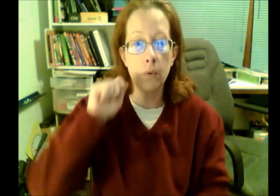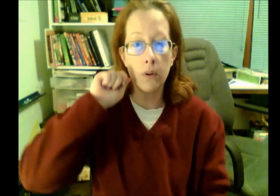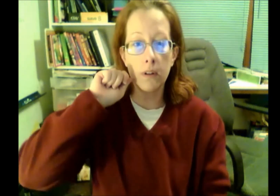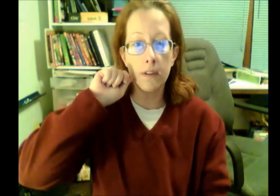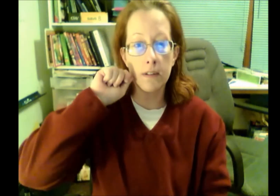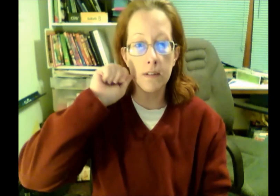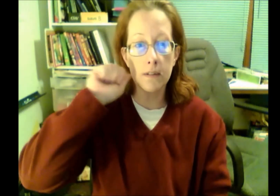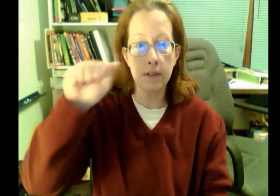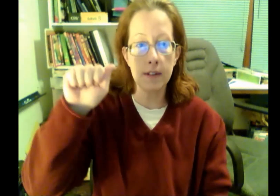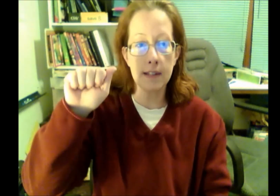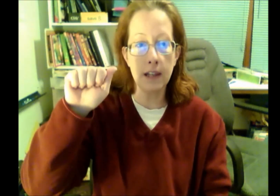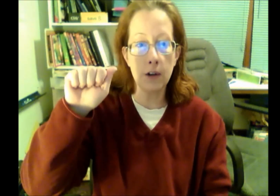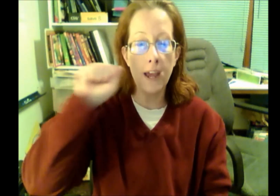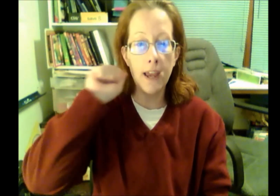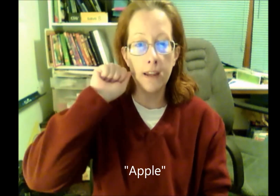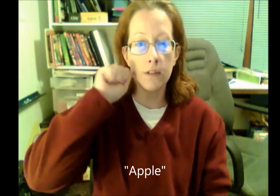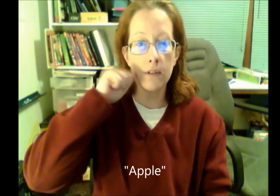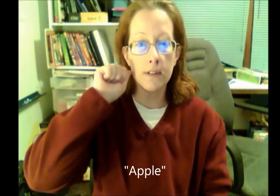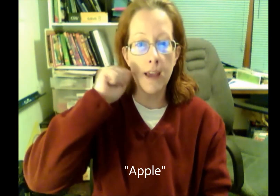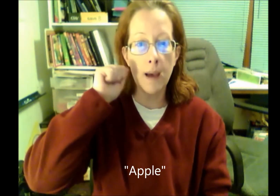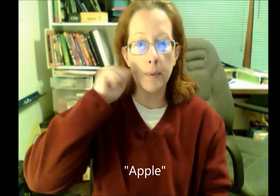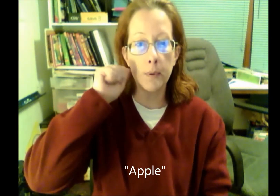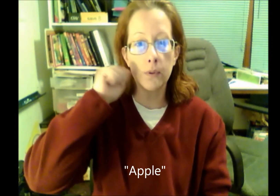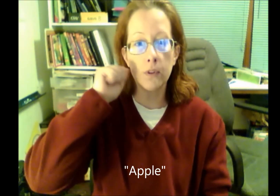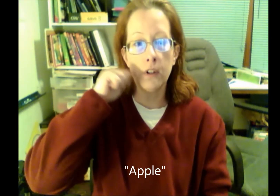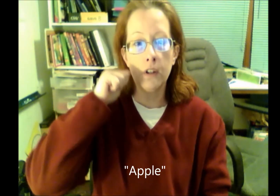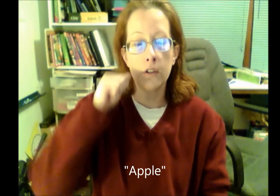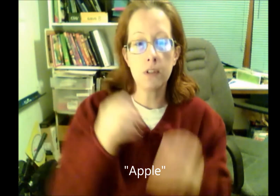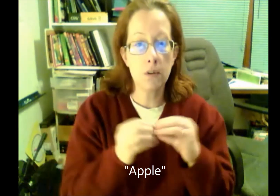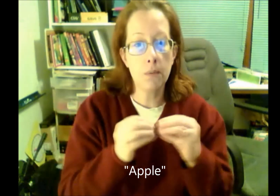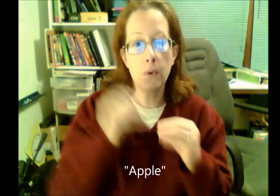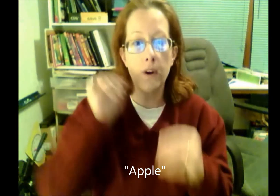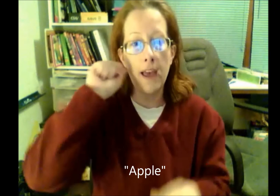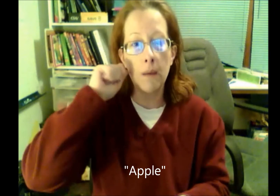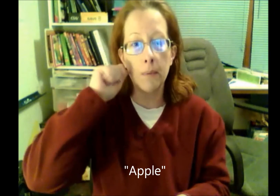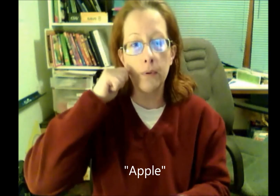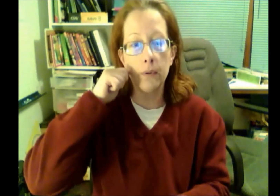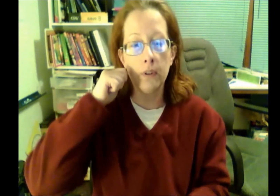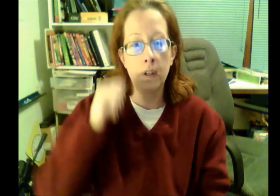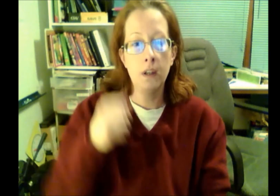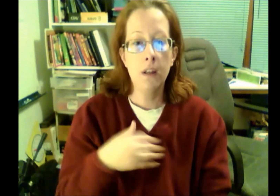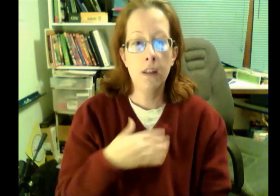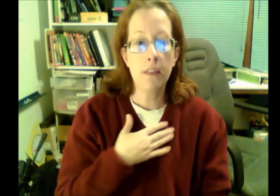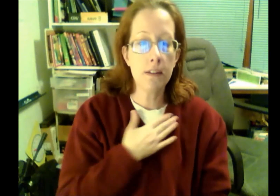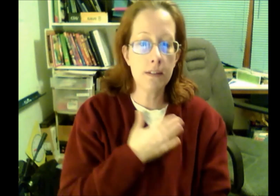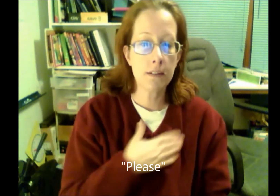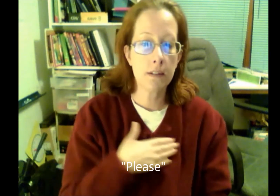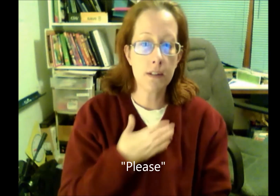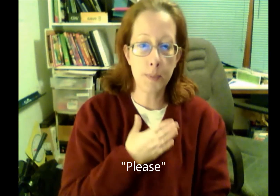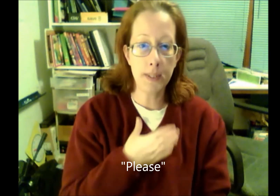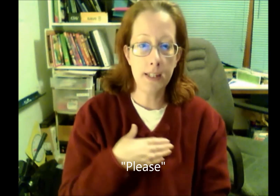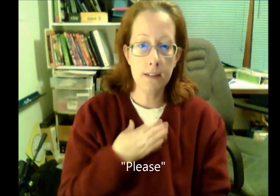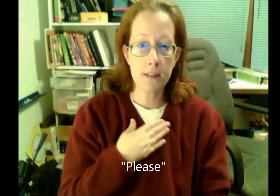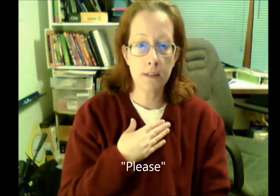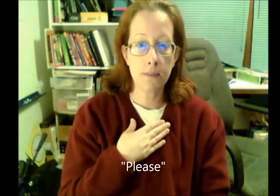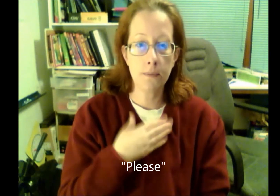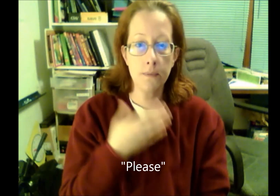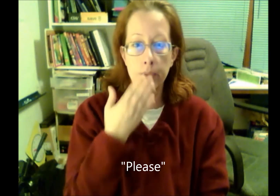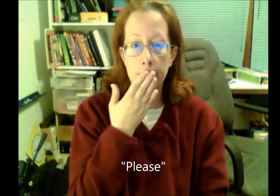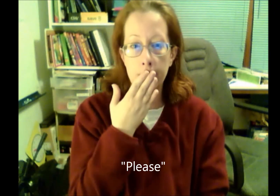or this is the letter A, so this is apple. So you go more apple. This is please. This